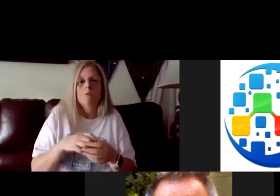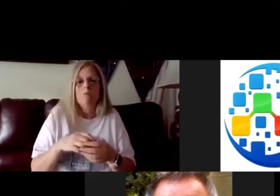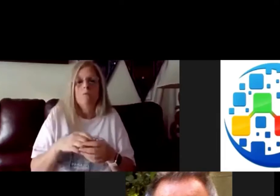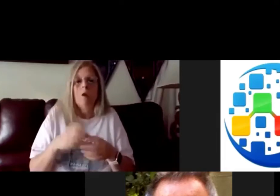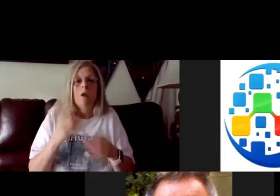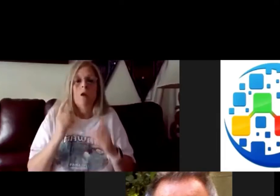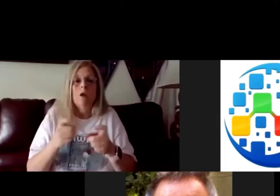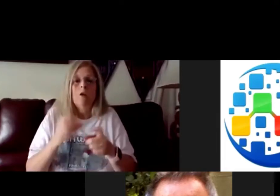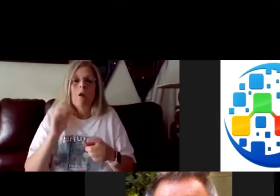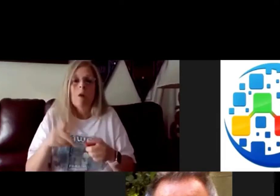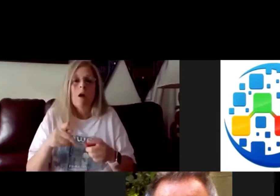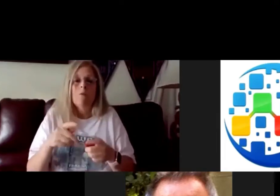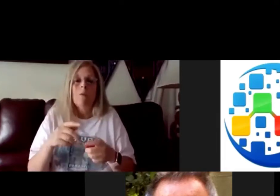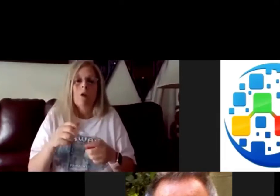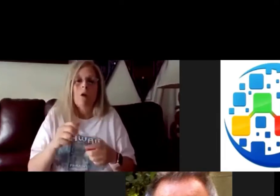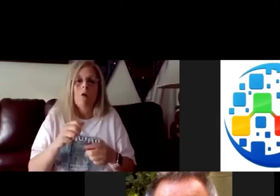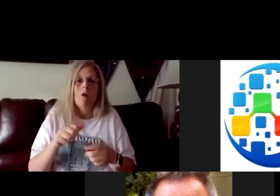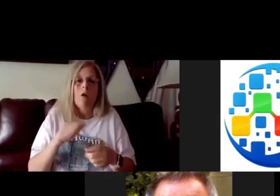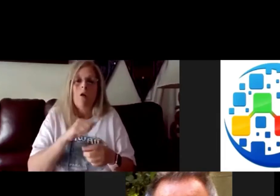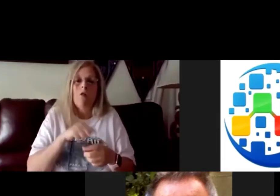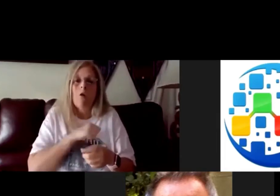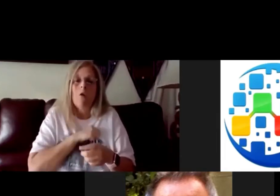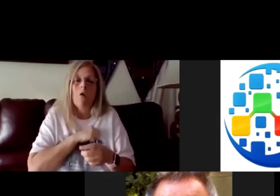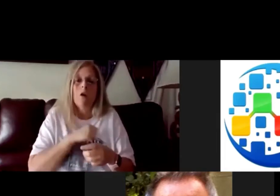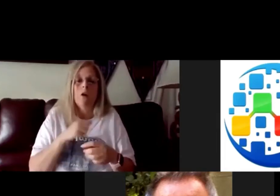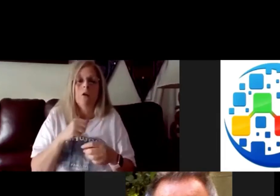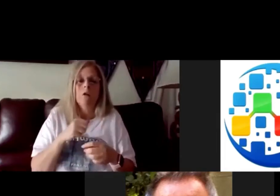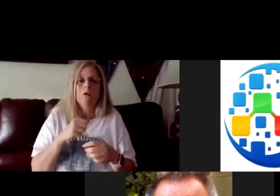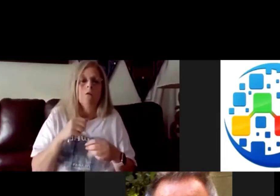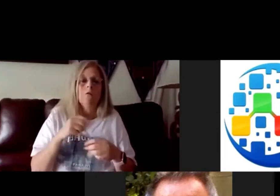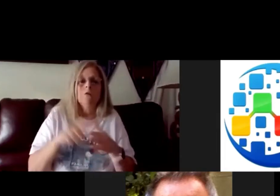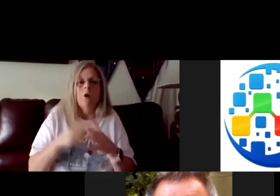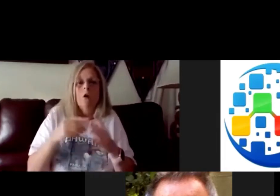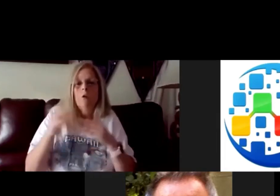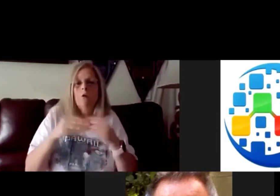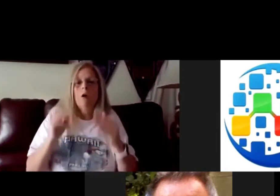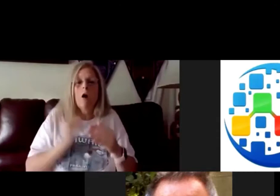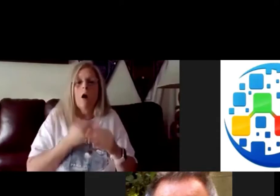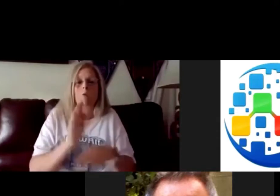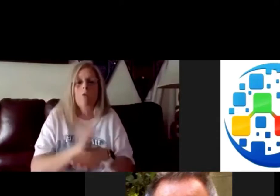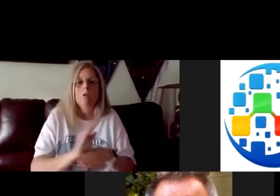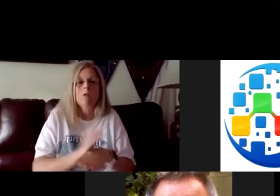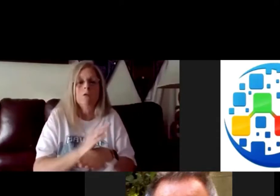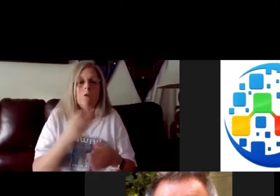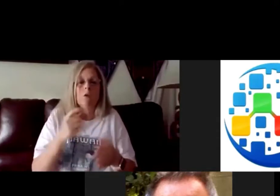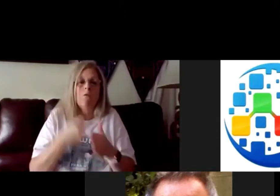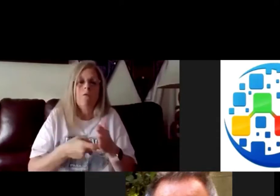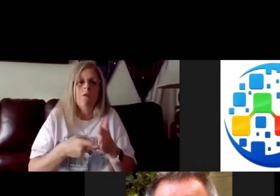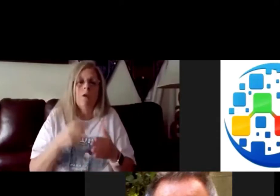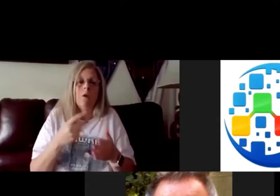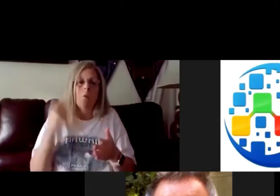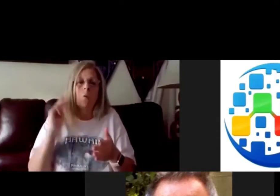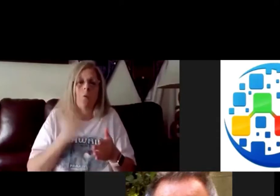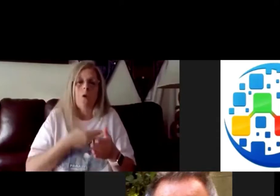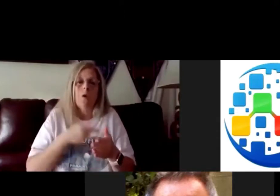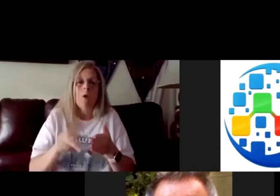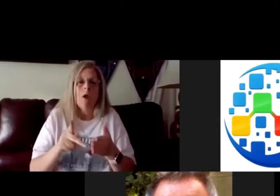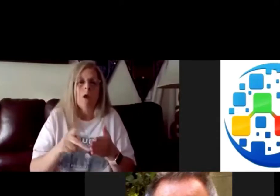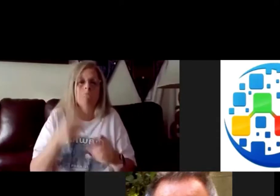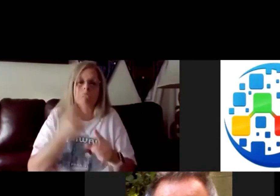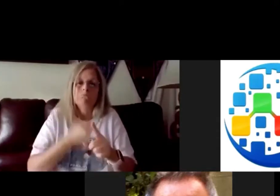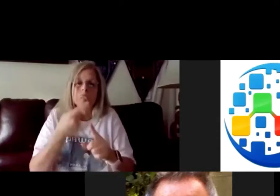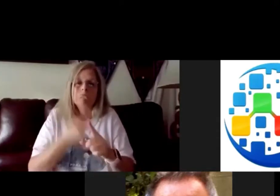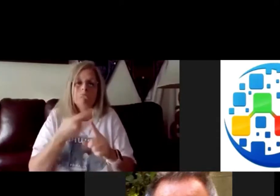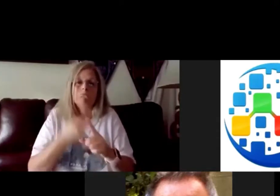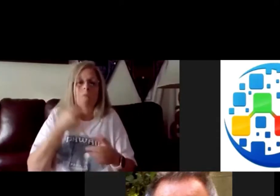authority to actually start building our business. And with the fee that we pay, and it is a monthly fee, Onpassive will go